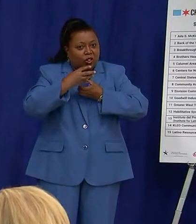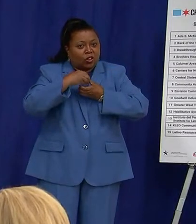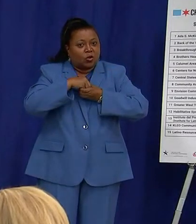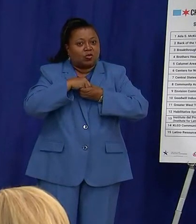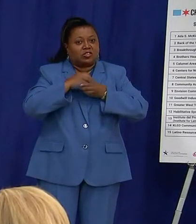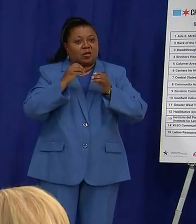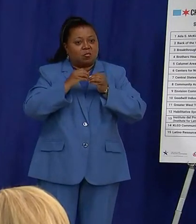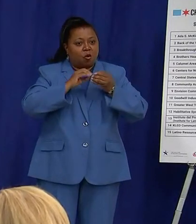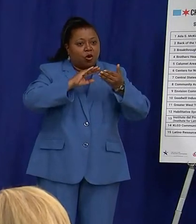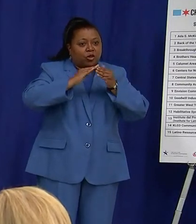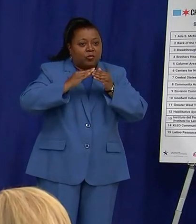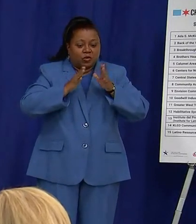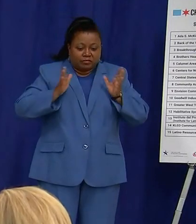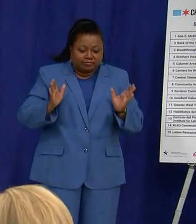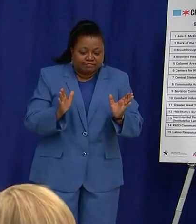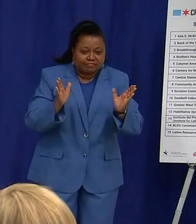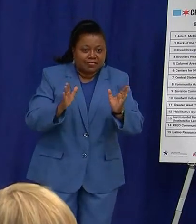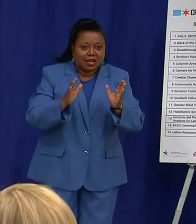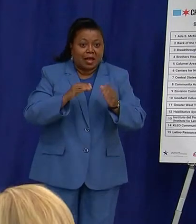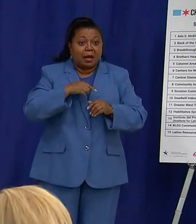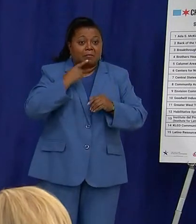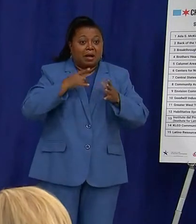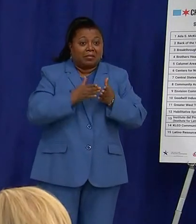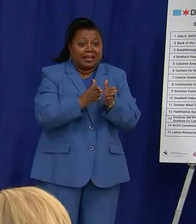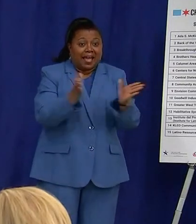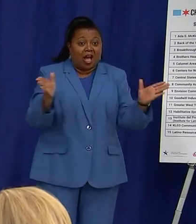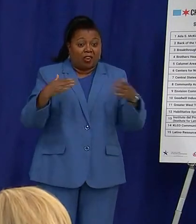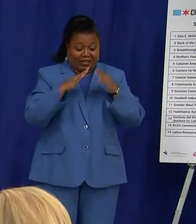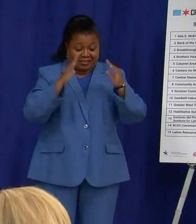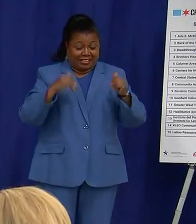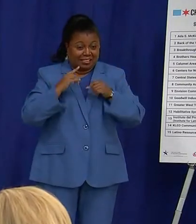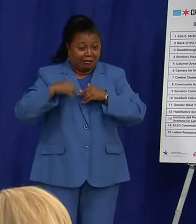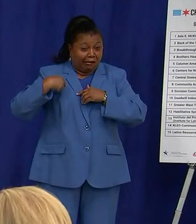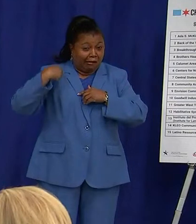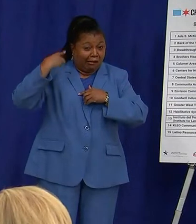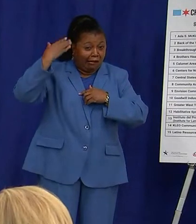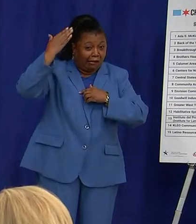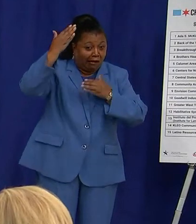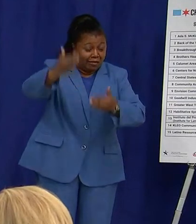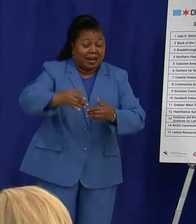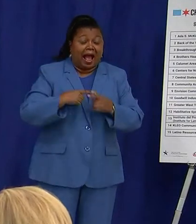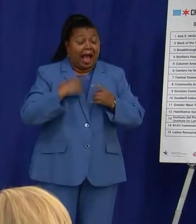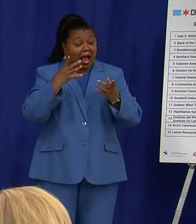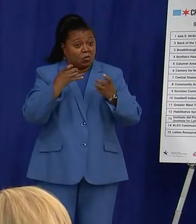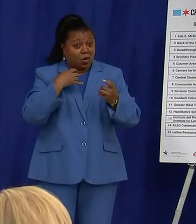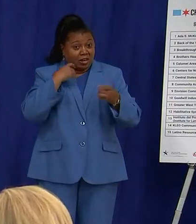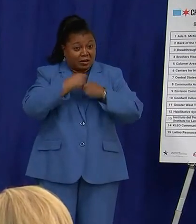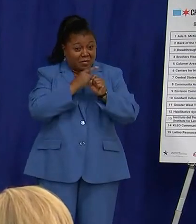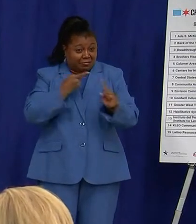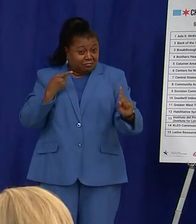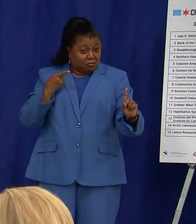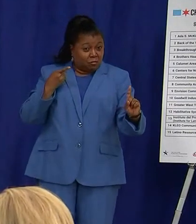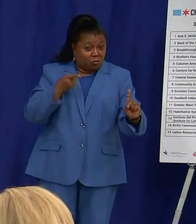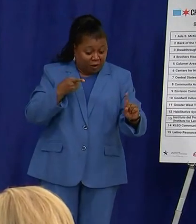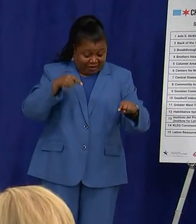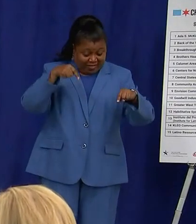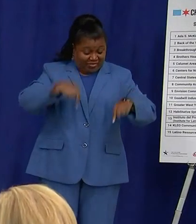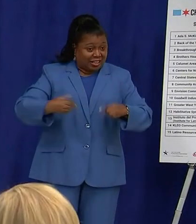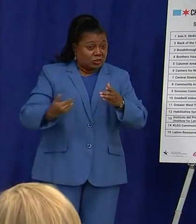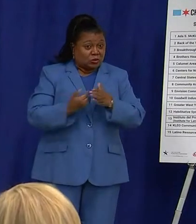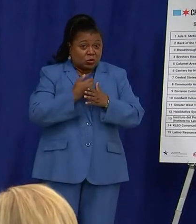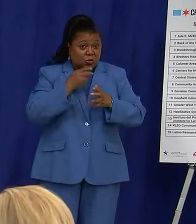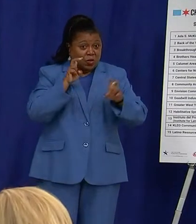inclusive, more community-driven public health system for the long term. I do want to make the point that this